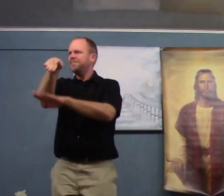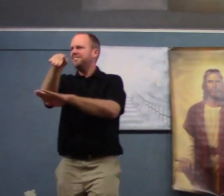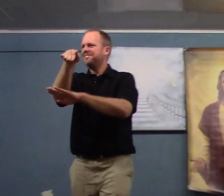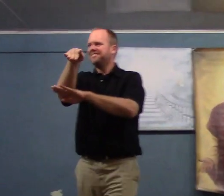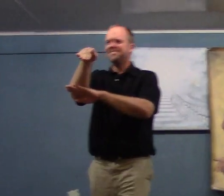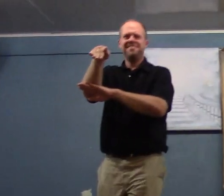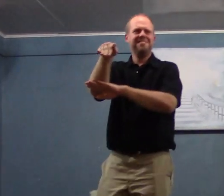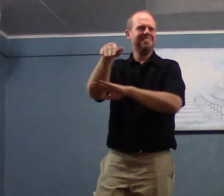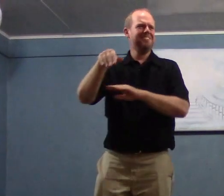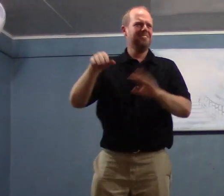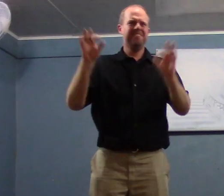Good evening.